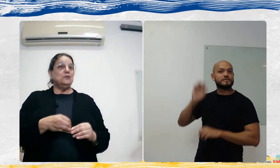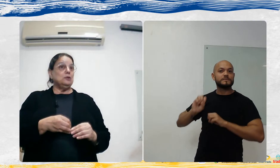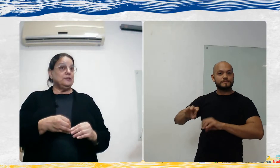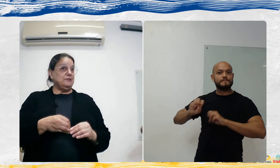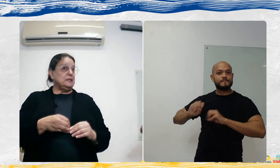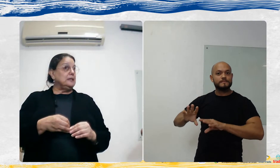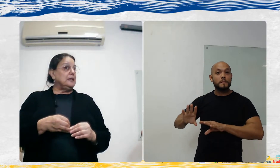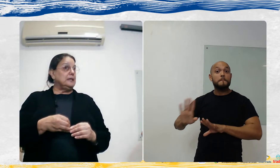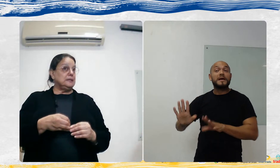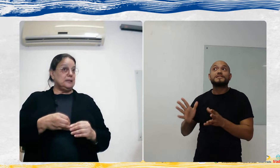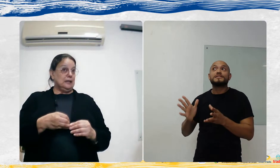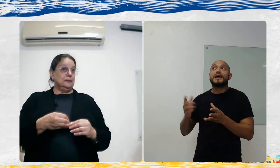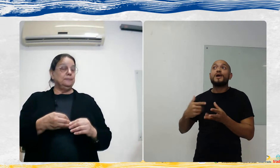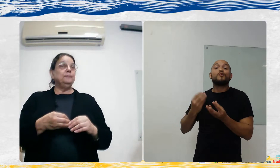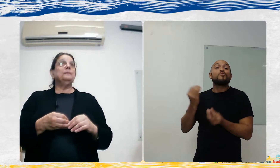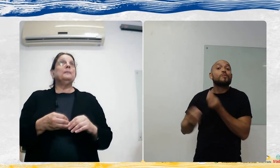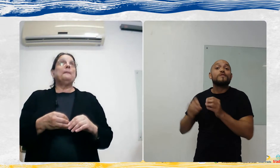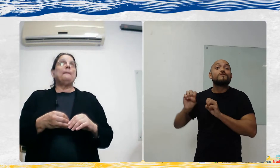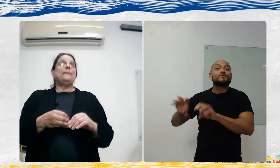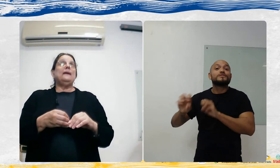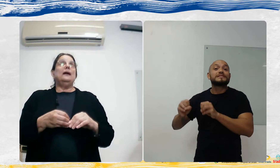teach philosophy in ASL.